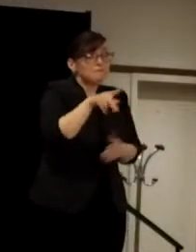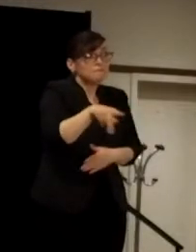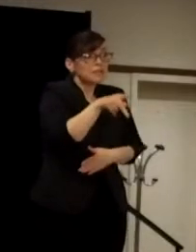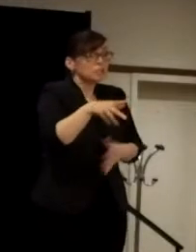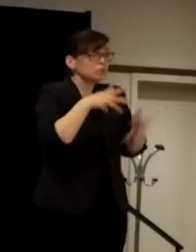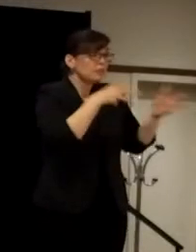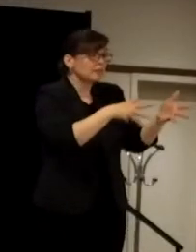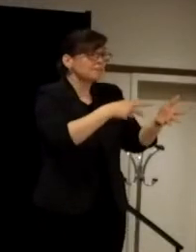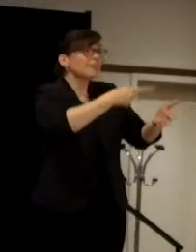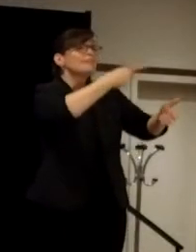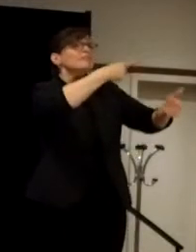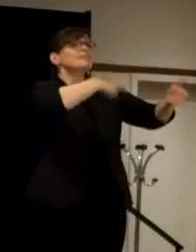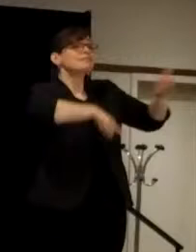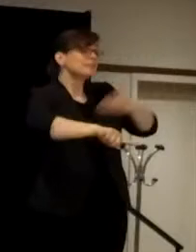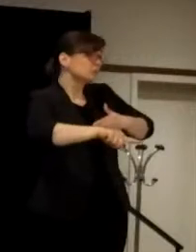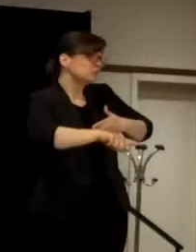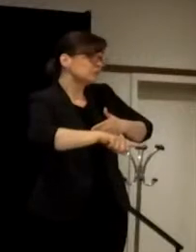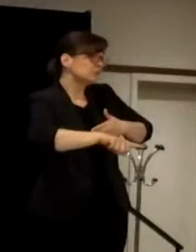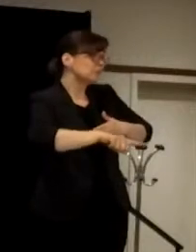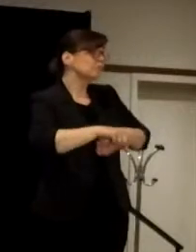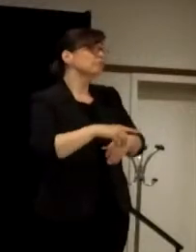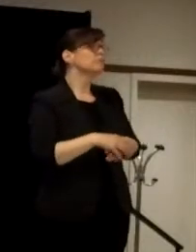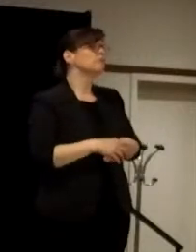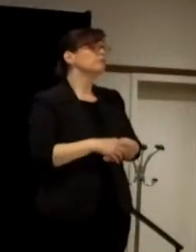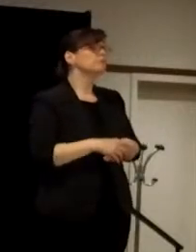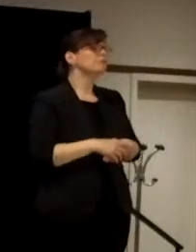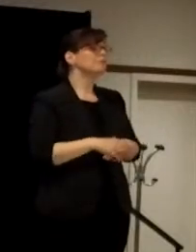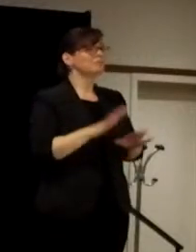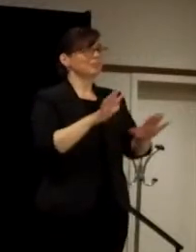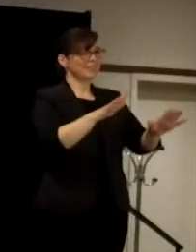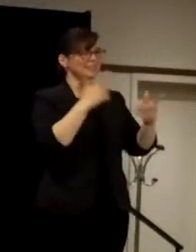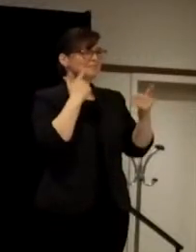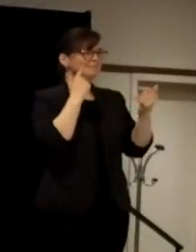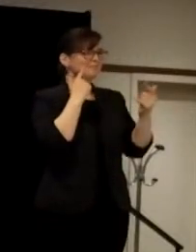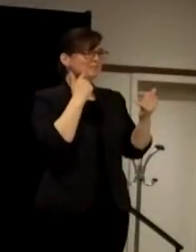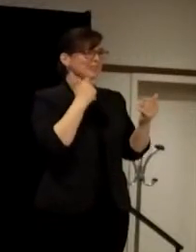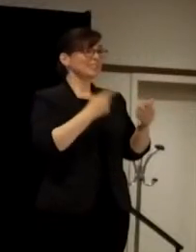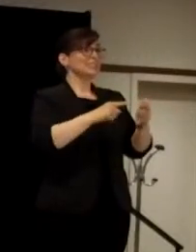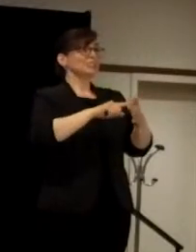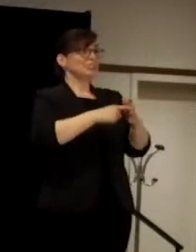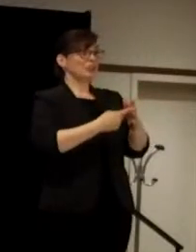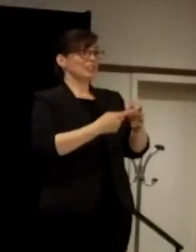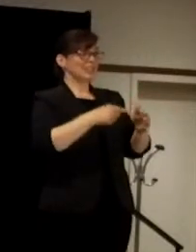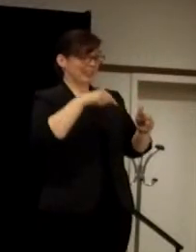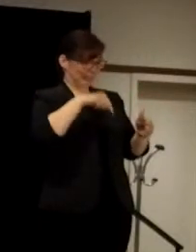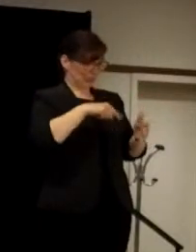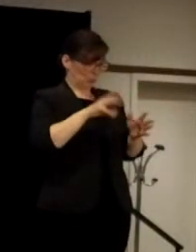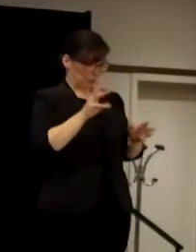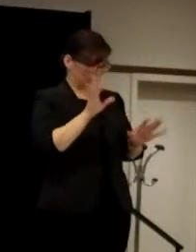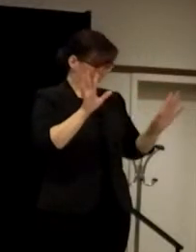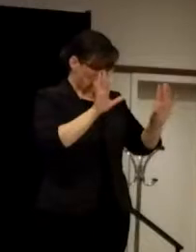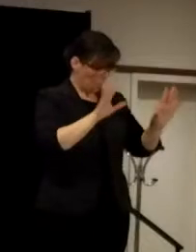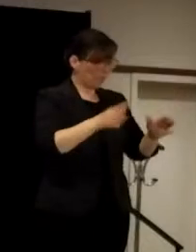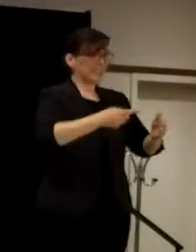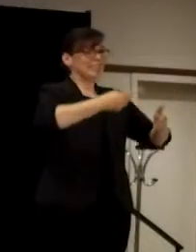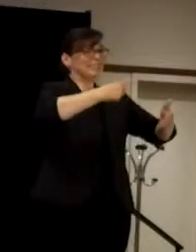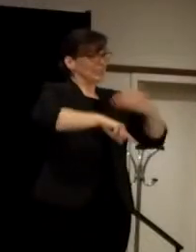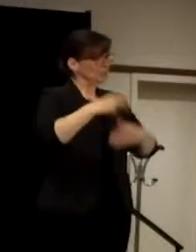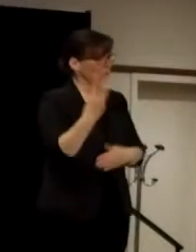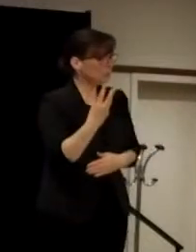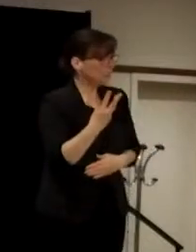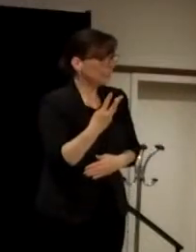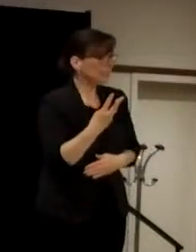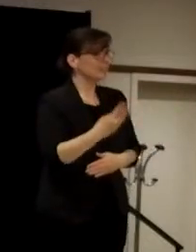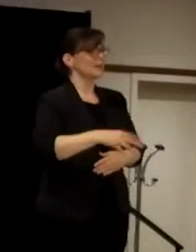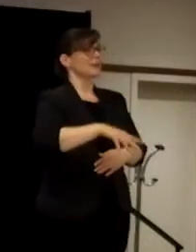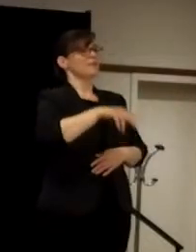be not this, starting next Wednesday, not this upcoming Wednesday, we would like Pfizer. So we're